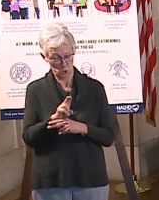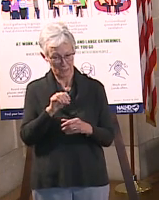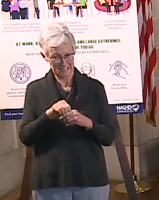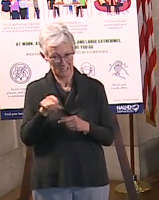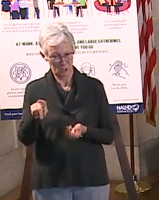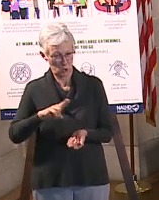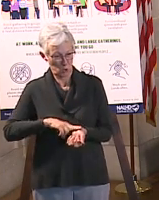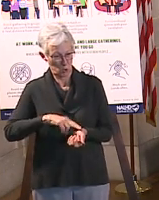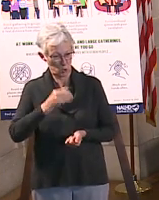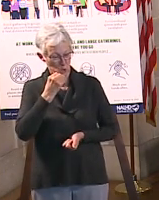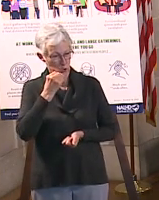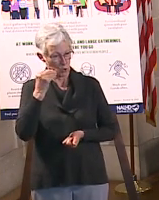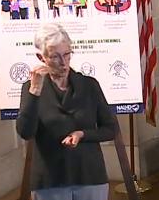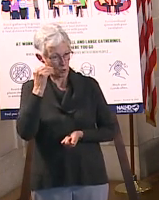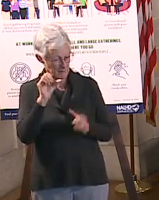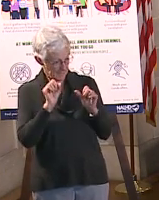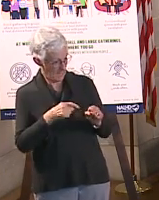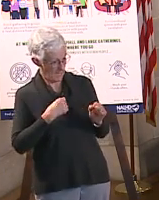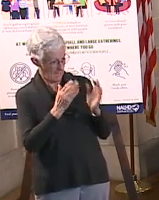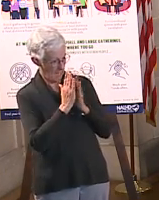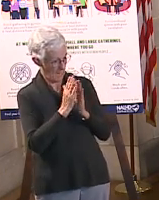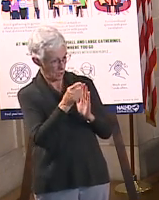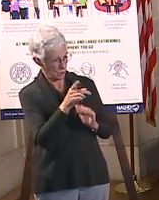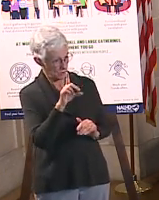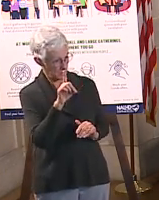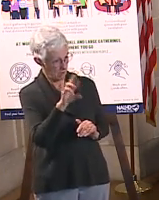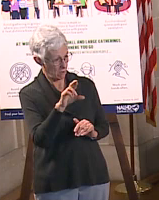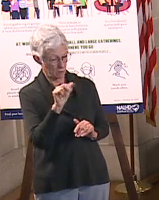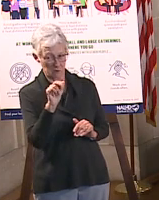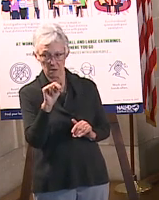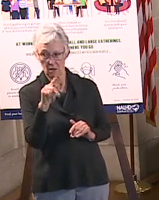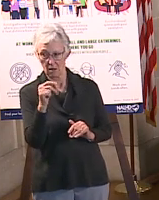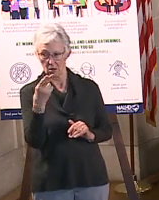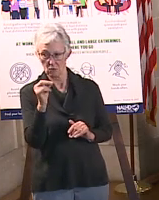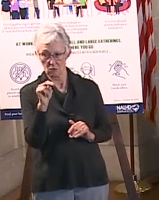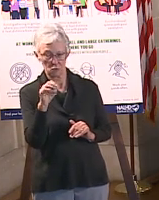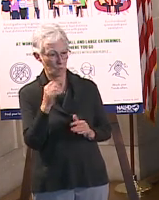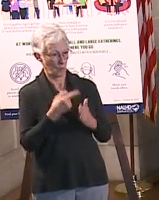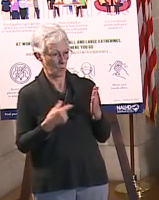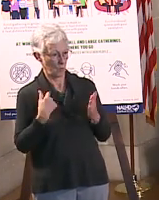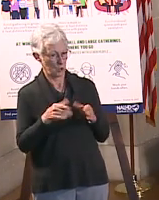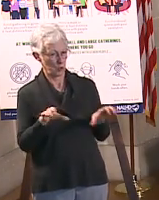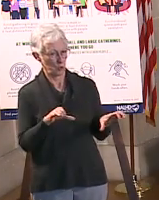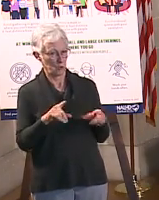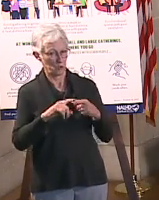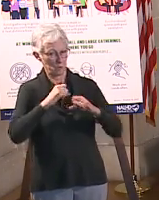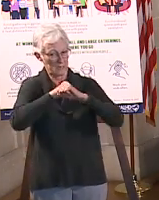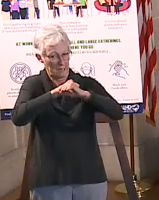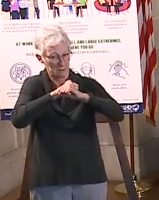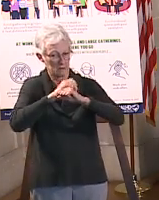come up and just say a few words about what we need to continue to do to protect our long-term care facilities?